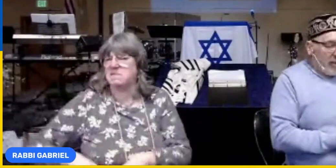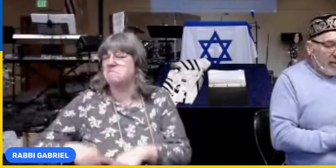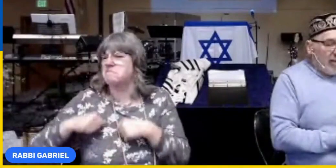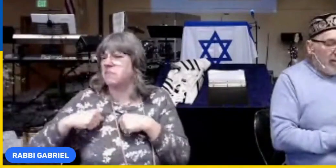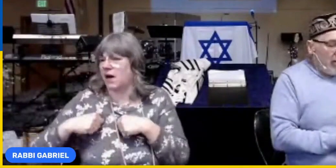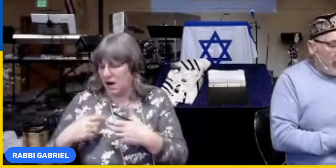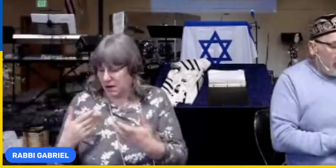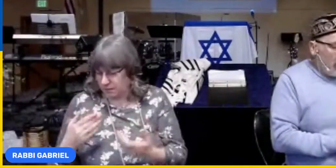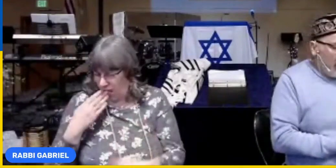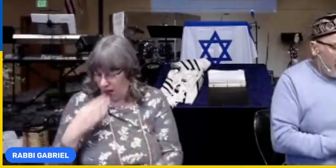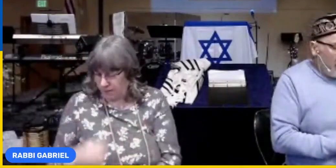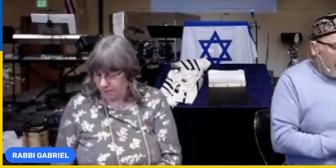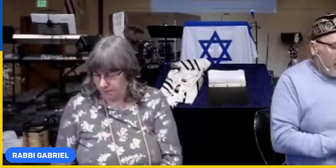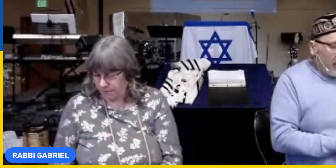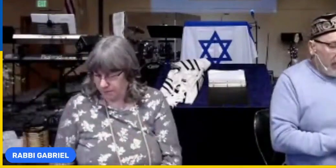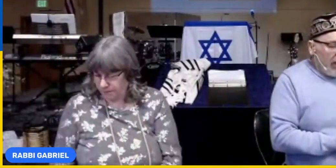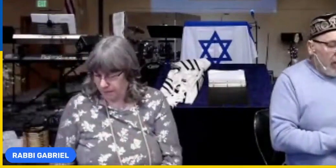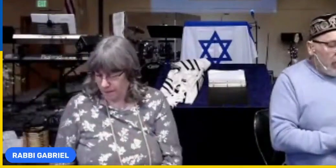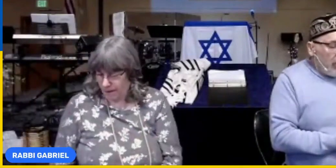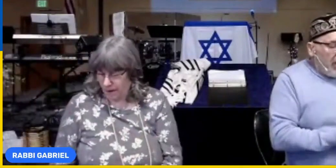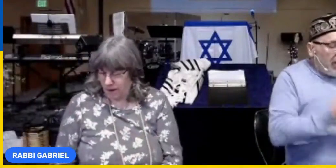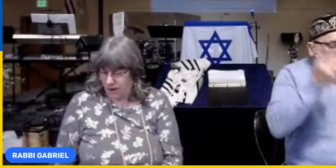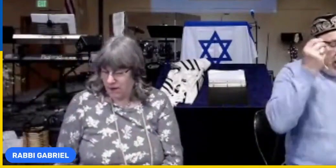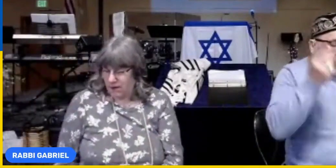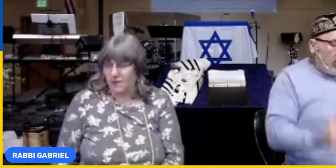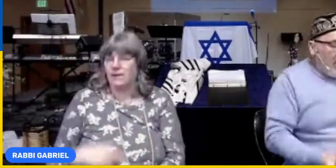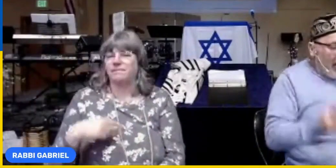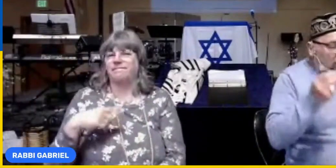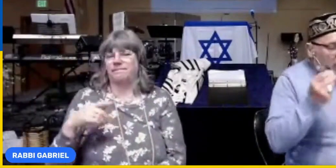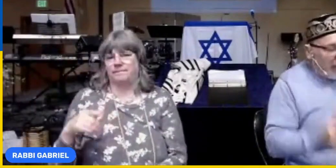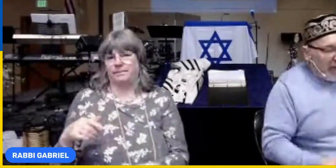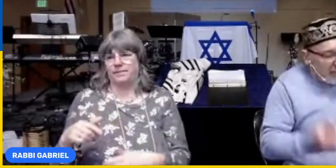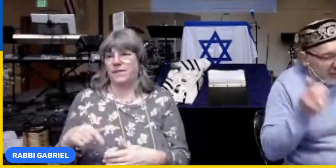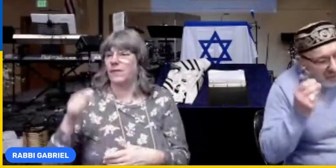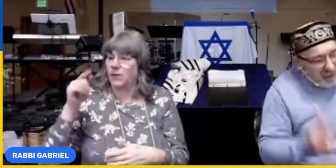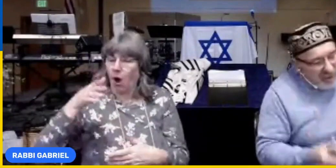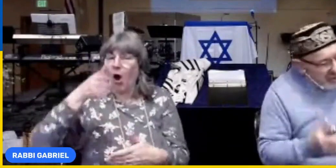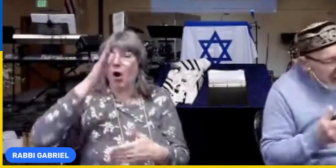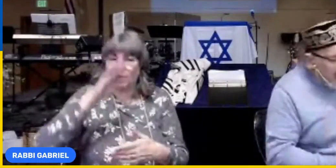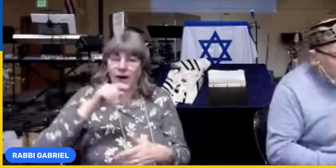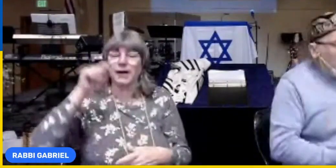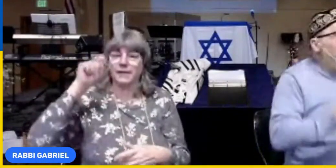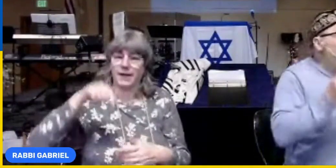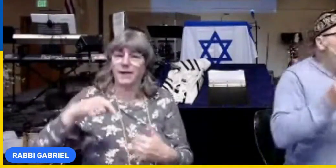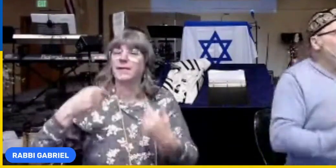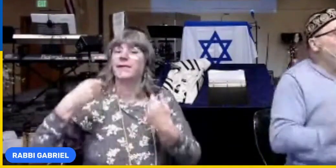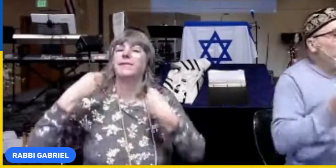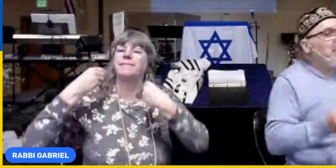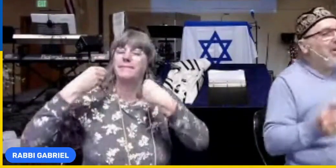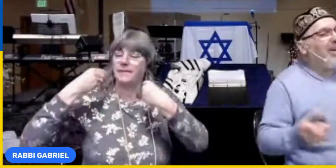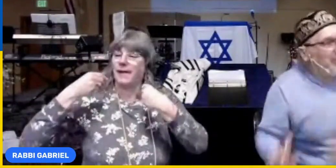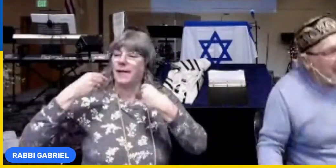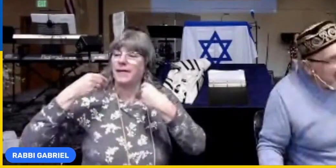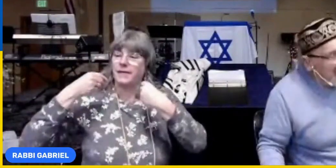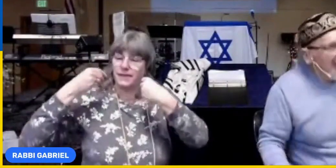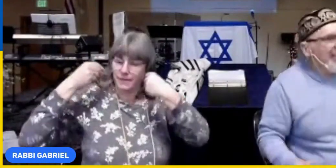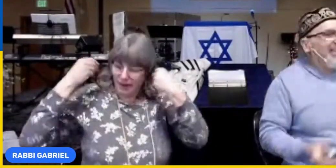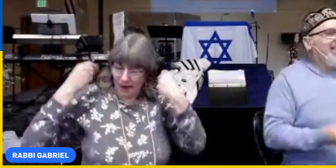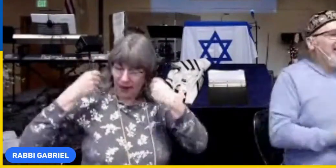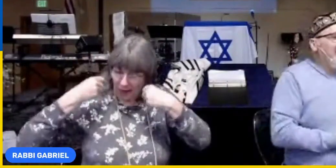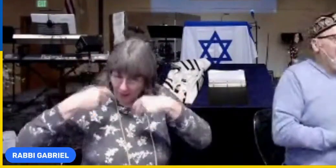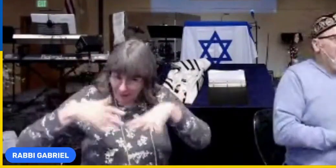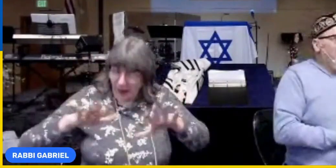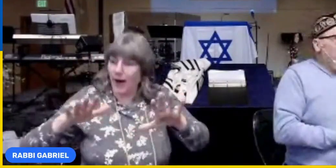rebellion and resistance to Hashem. So that Hashem has to allow a situation to happen that makes us do God's will.